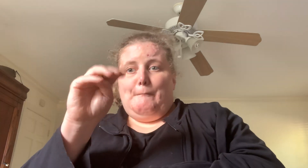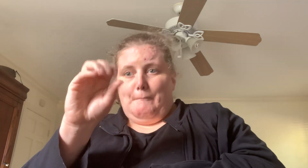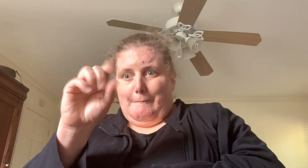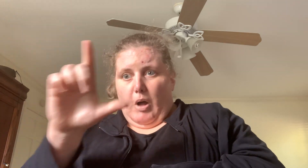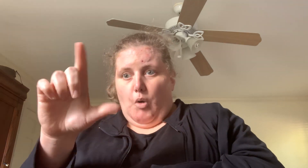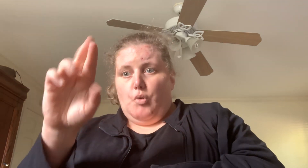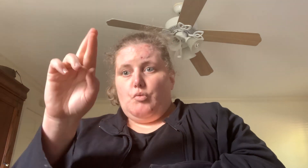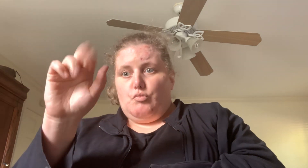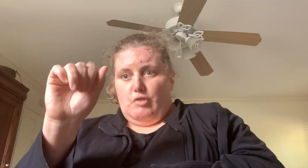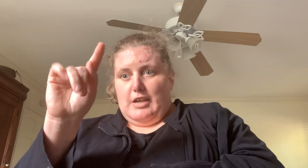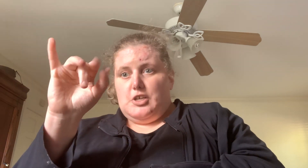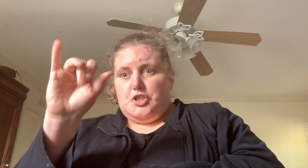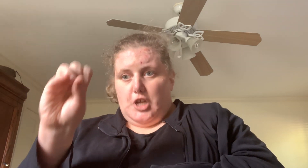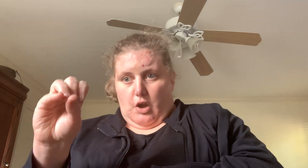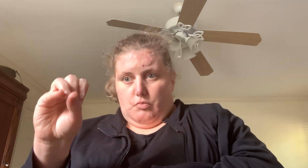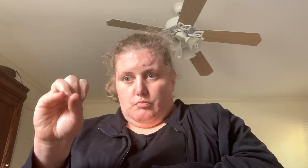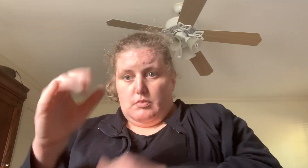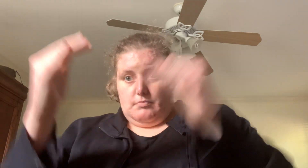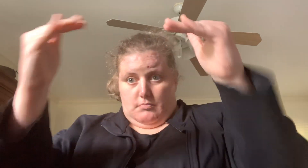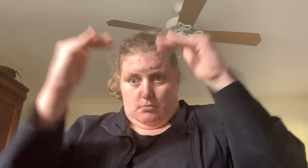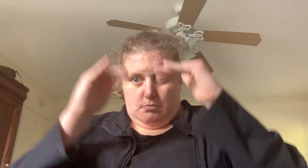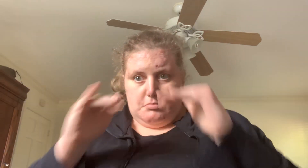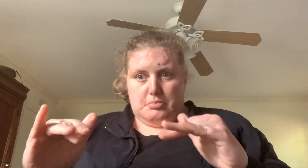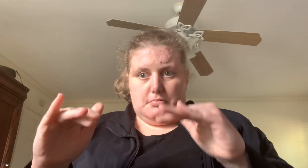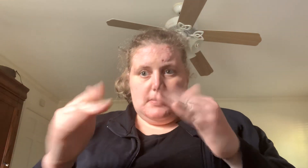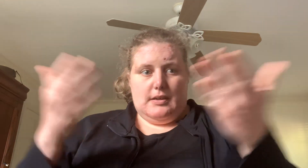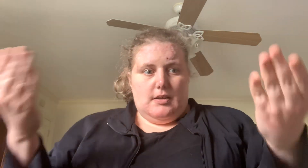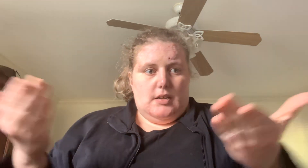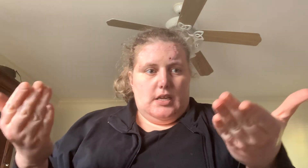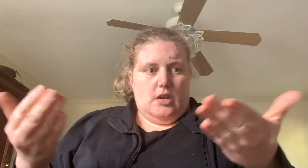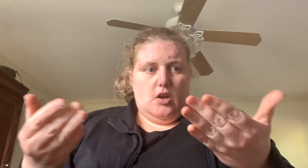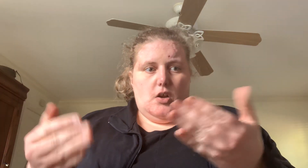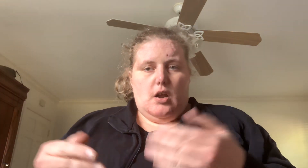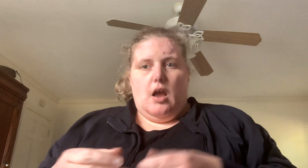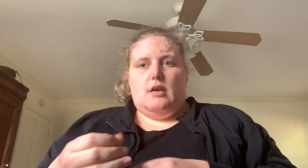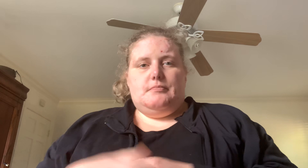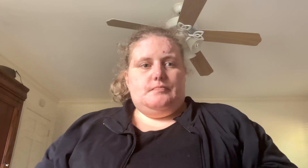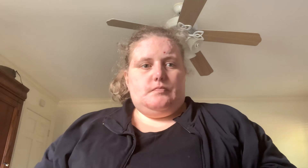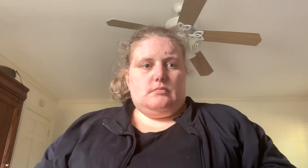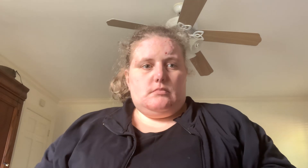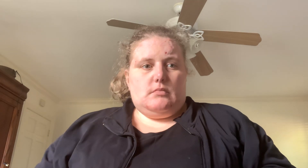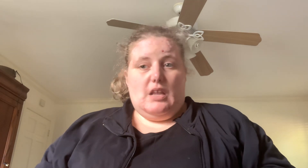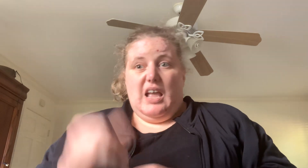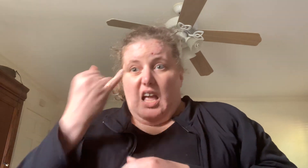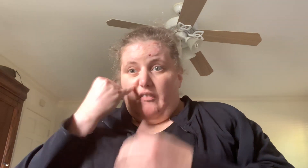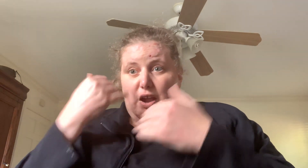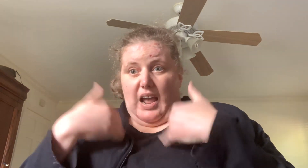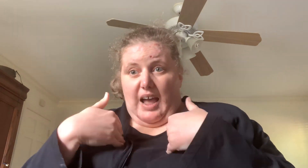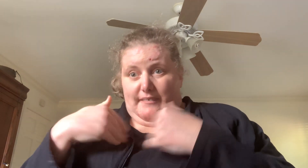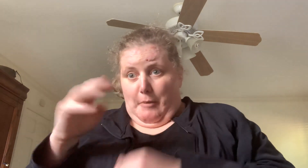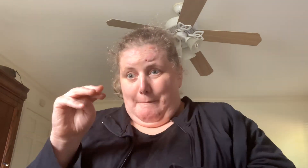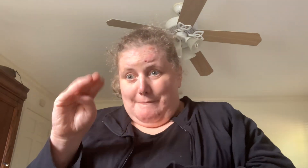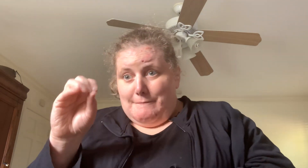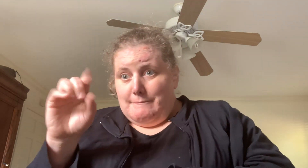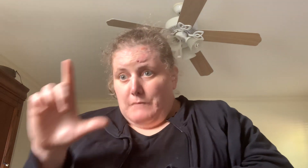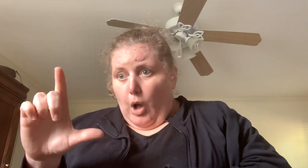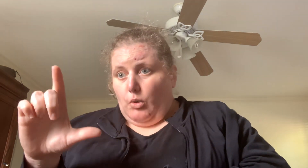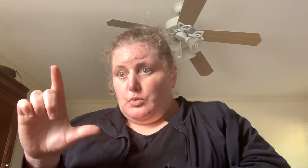Here, we wanted to know how many grams do we get from this many moles. So here we were given moles, but we needed to